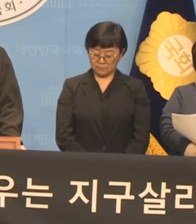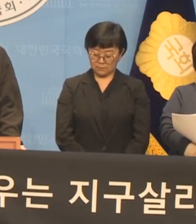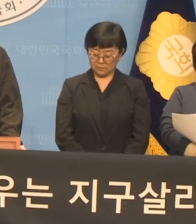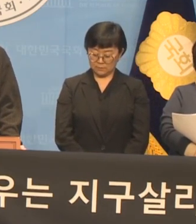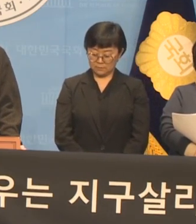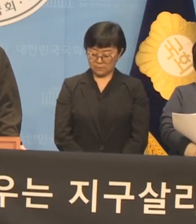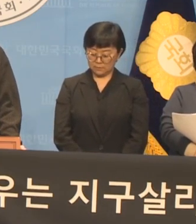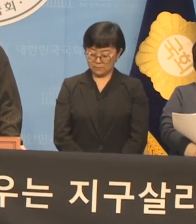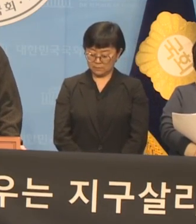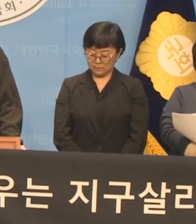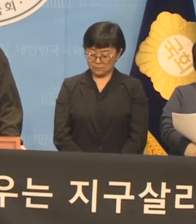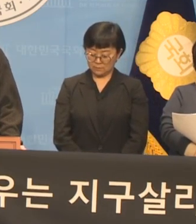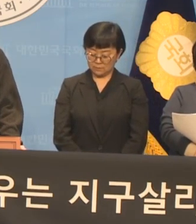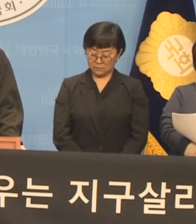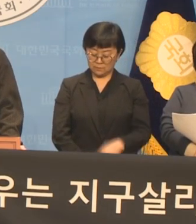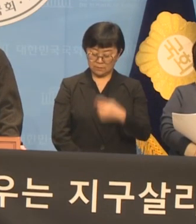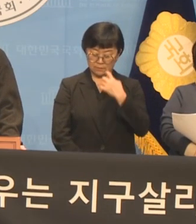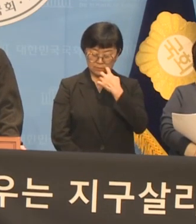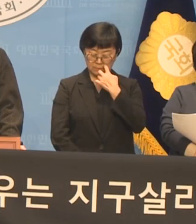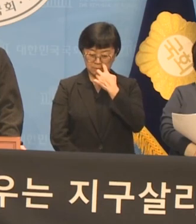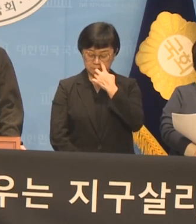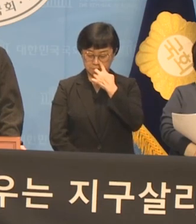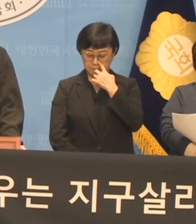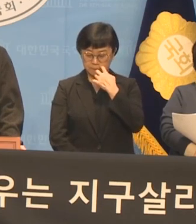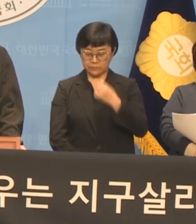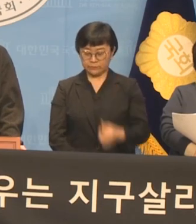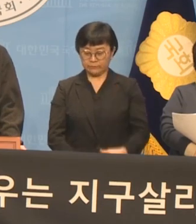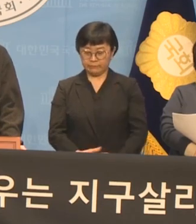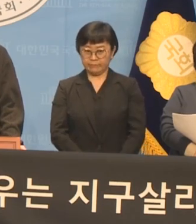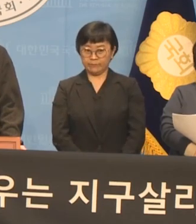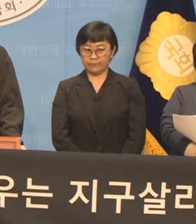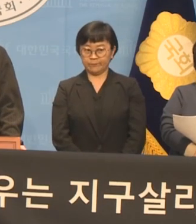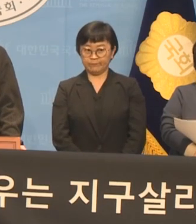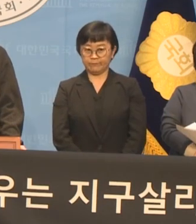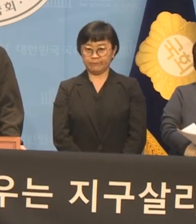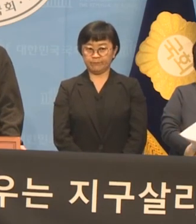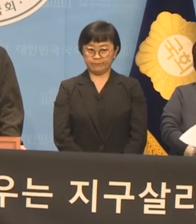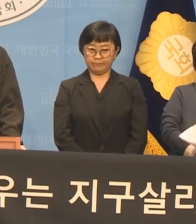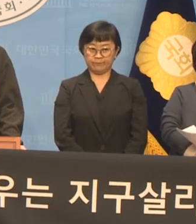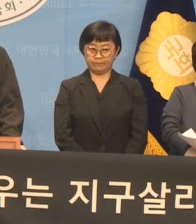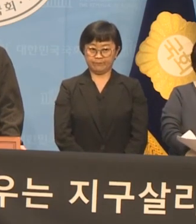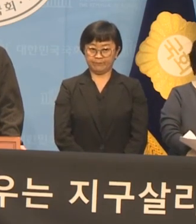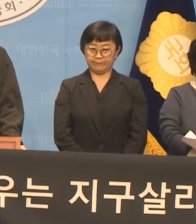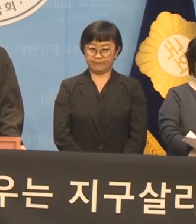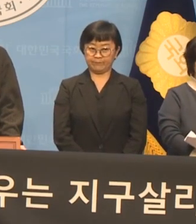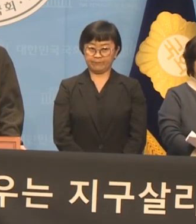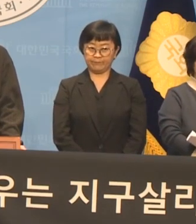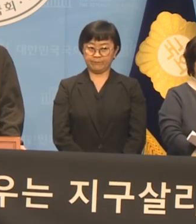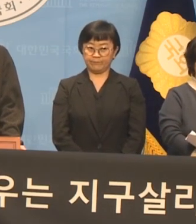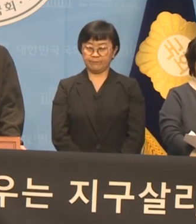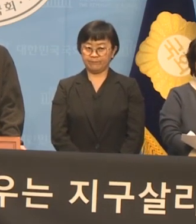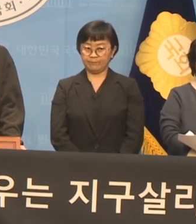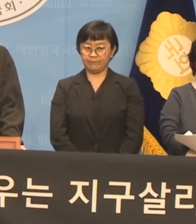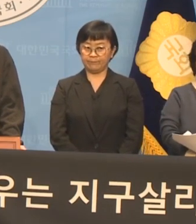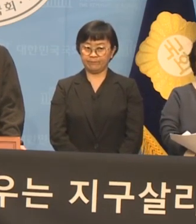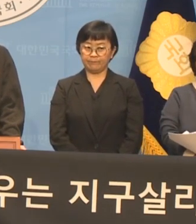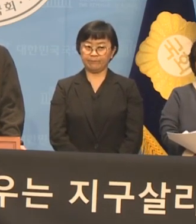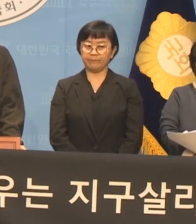for the land, and that is what we are doing here. We hope that you join this movement to